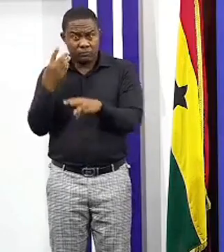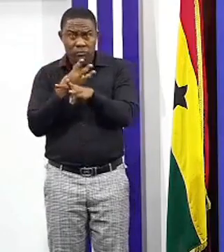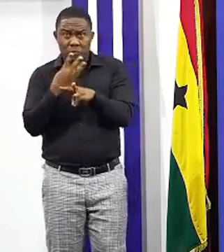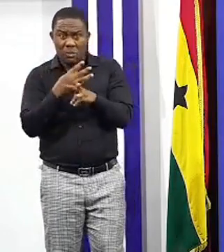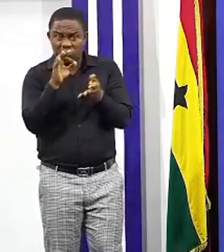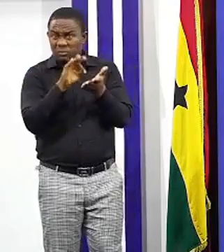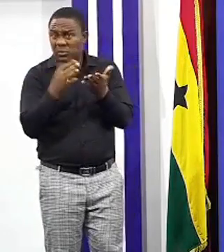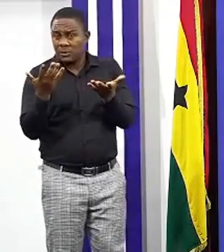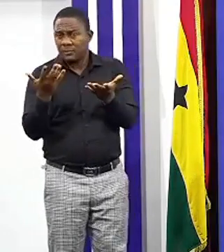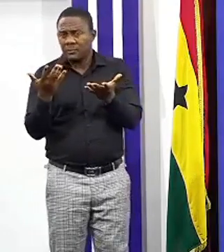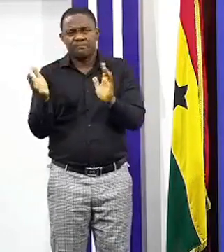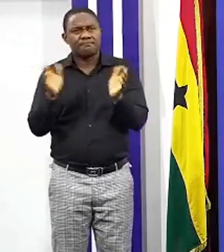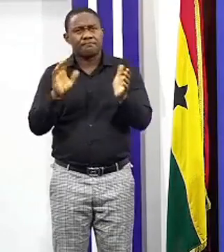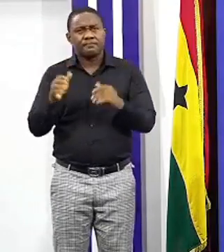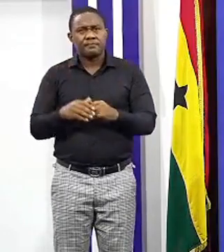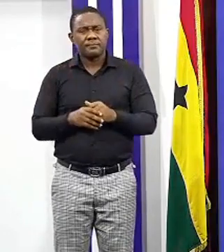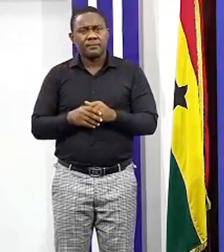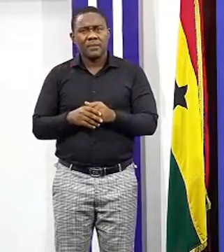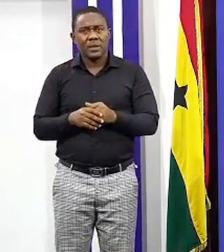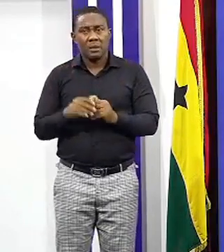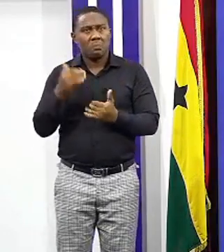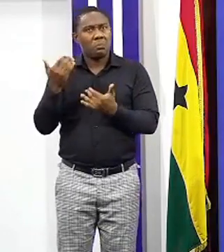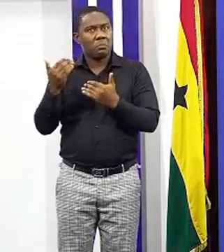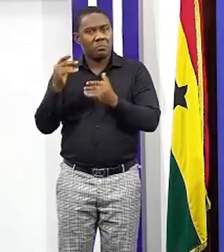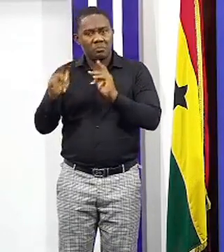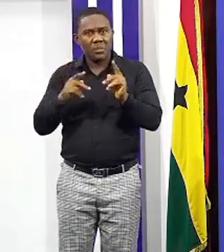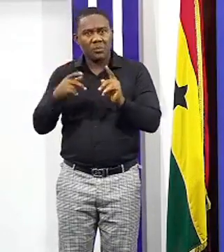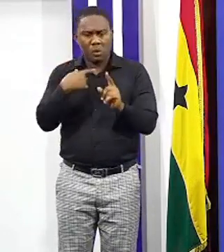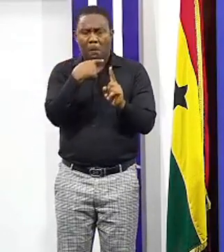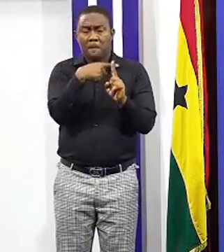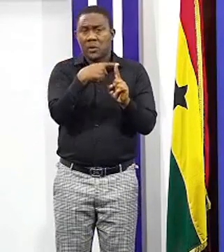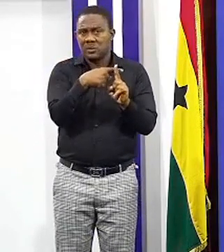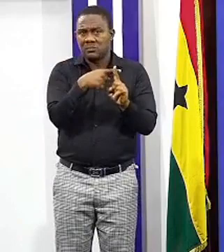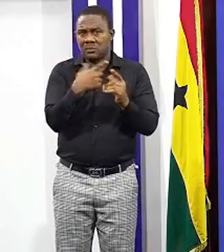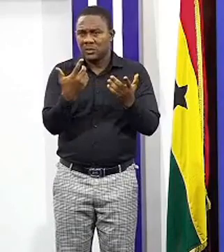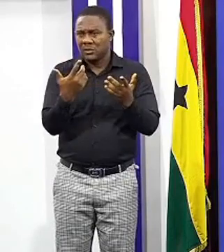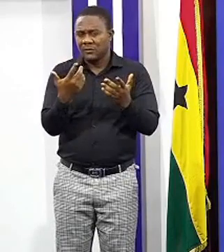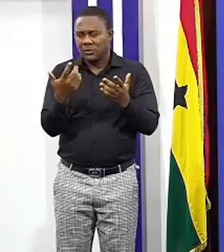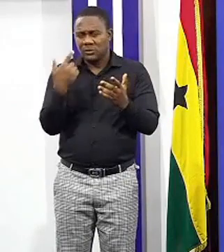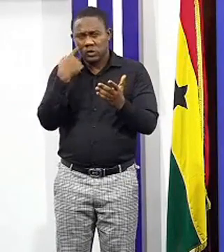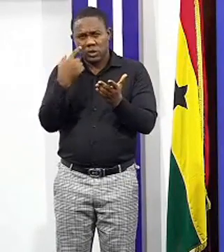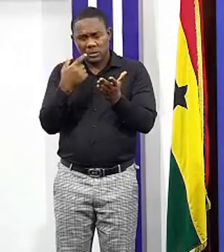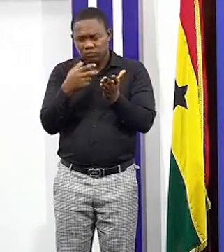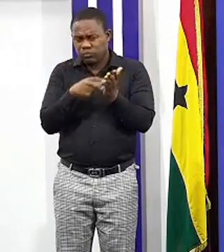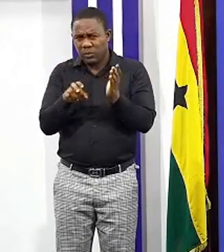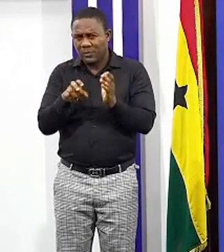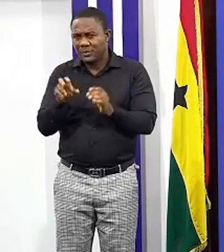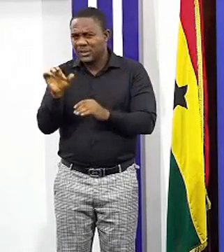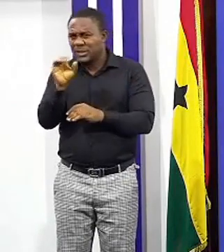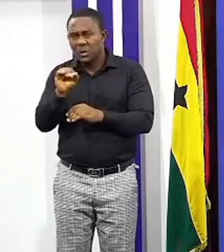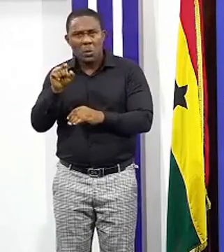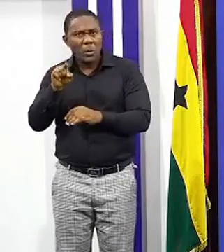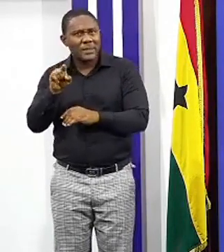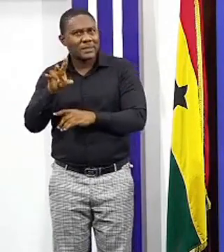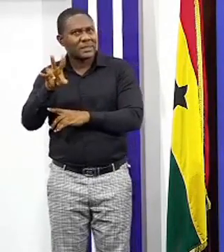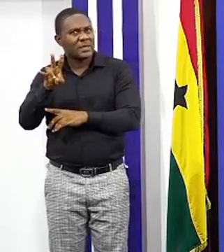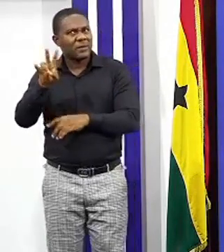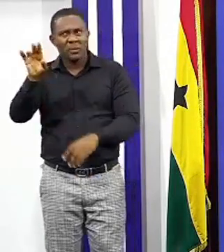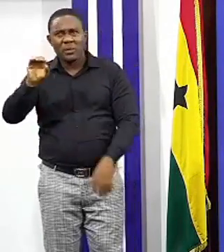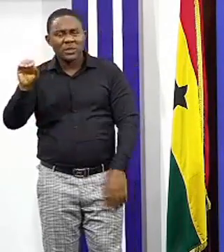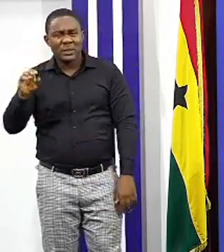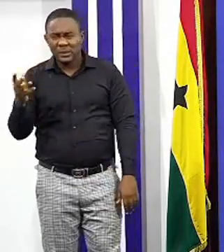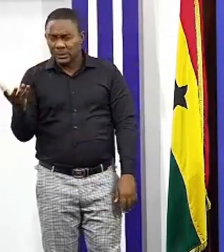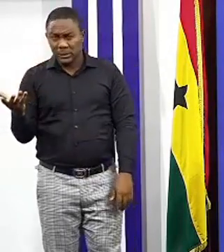to the percentage of people who have been infected, it's 0.7%. So it's nowhere near the